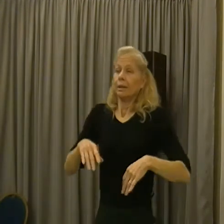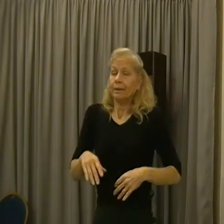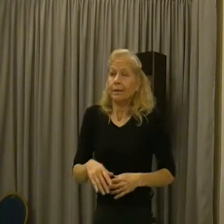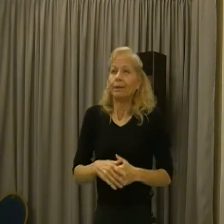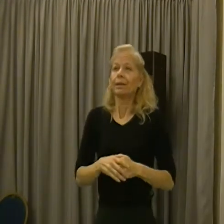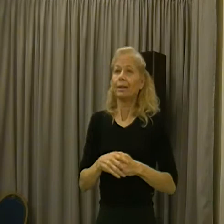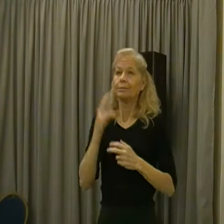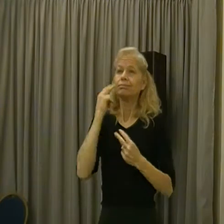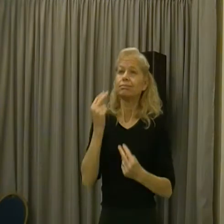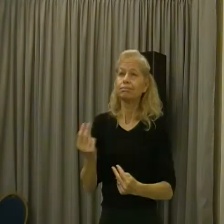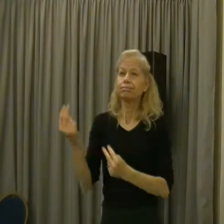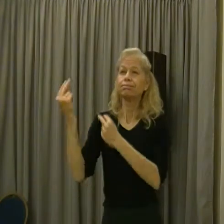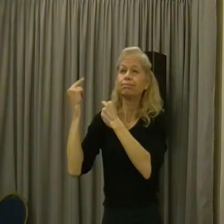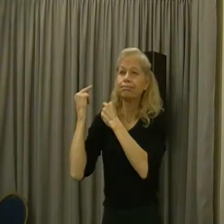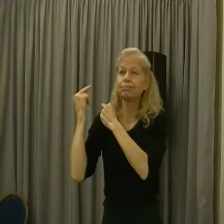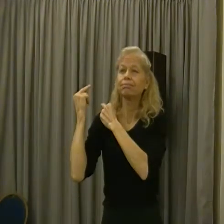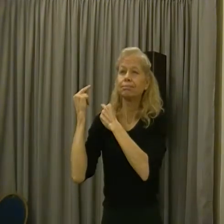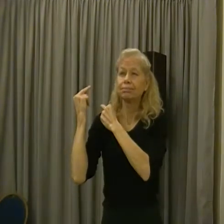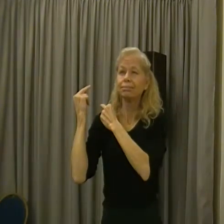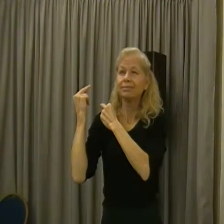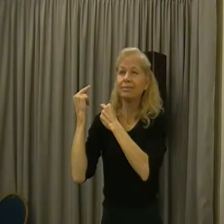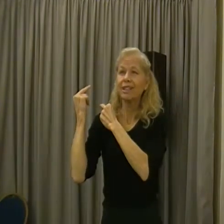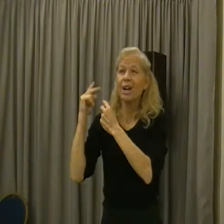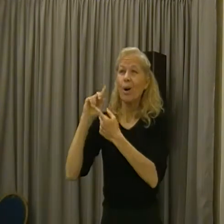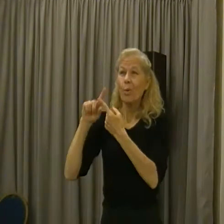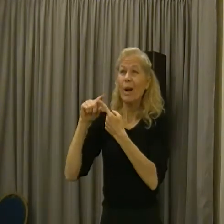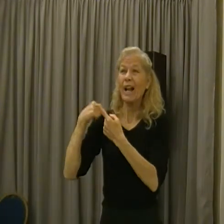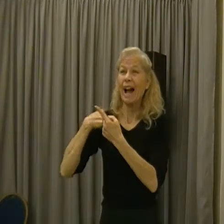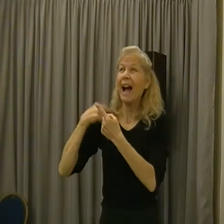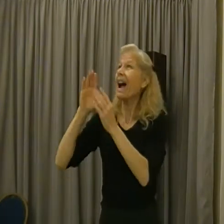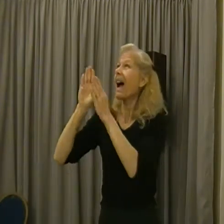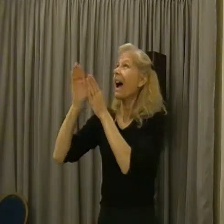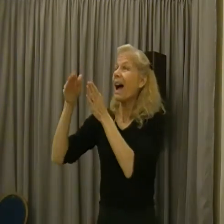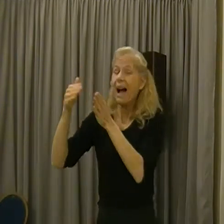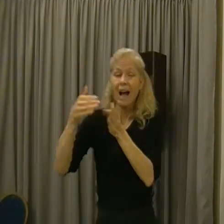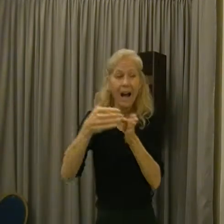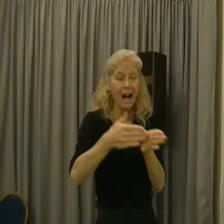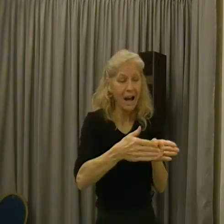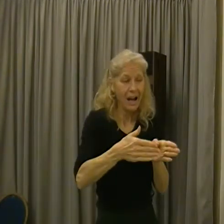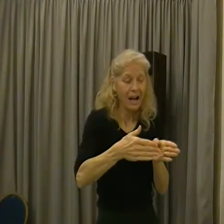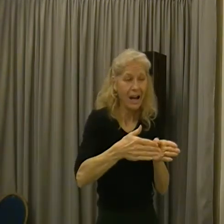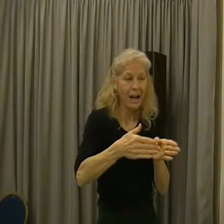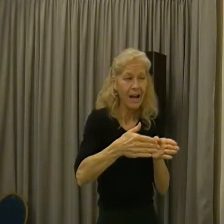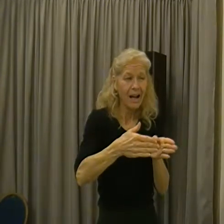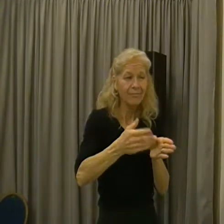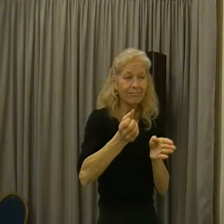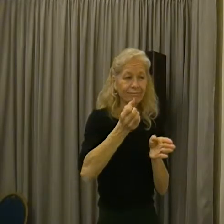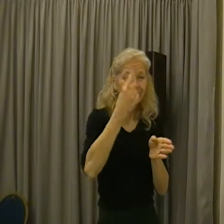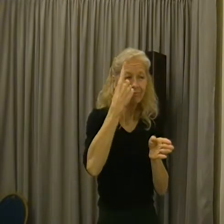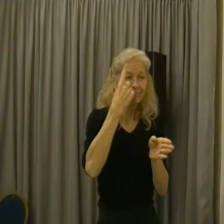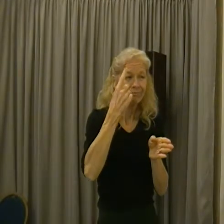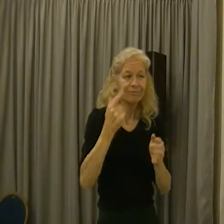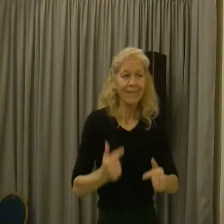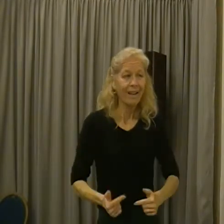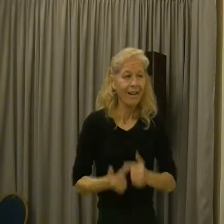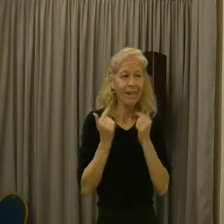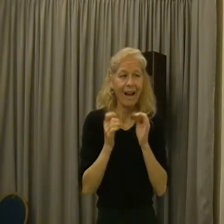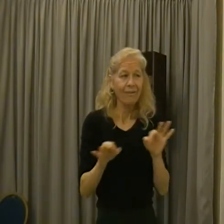God and keep his commandments. Glorify God. I got to get back there. That's probably what he's saying. Yeah, as he's writing